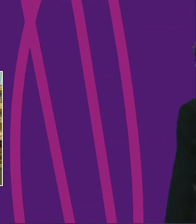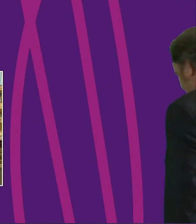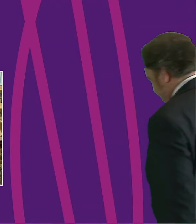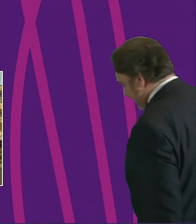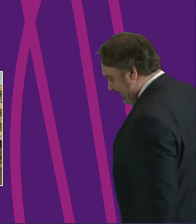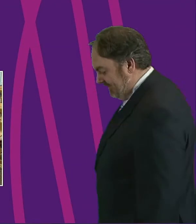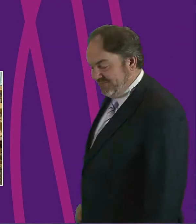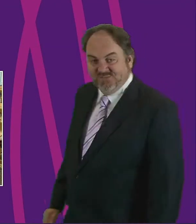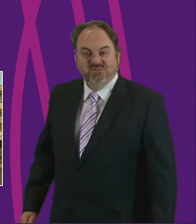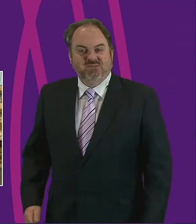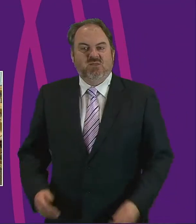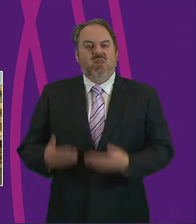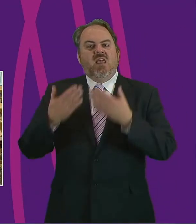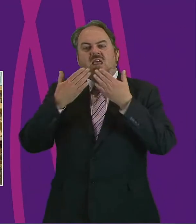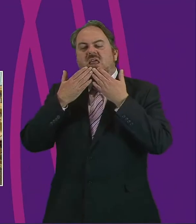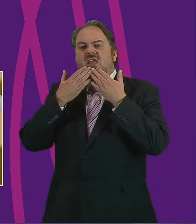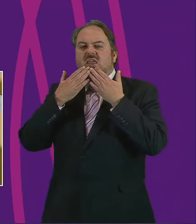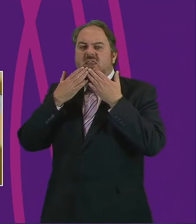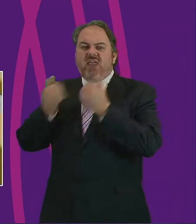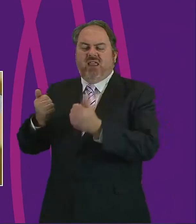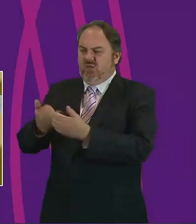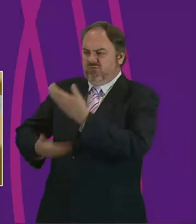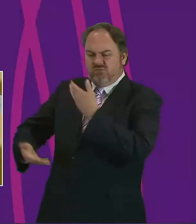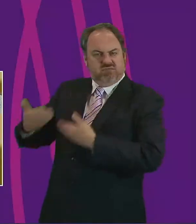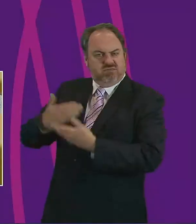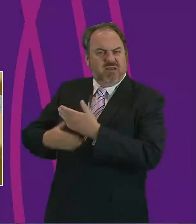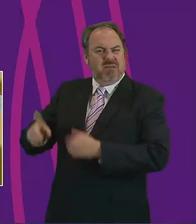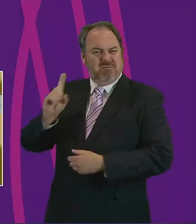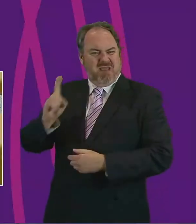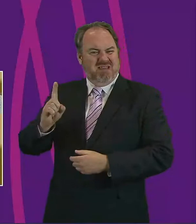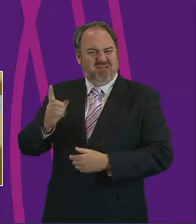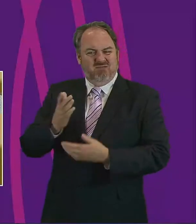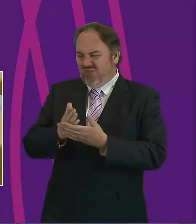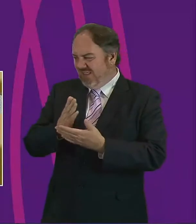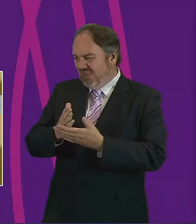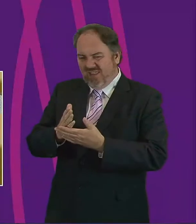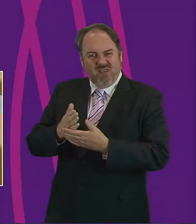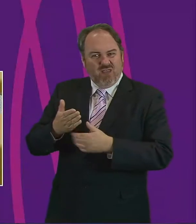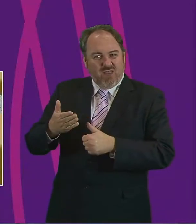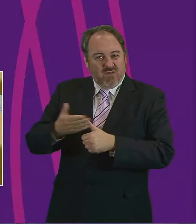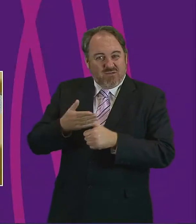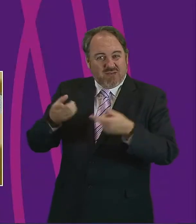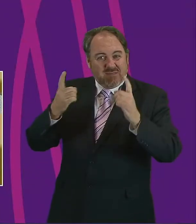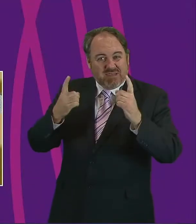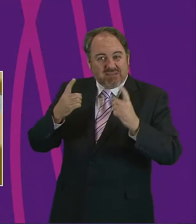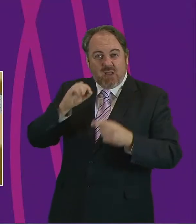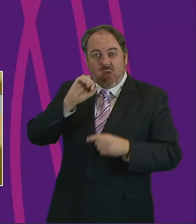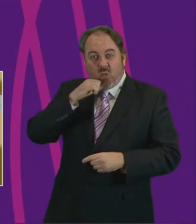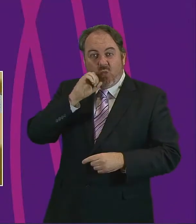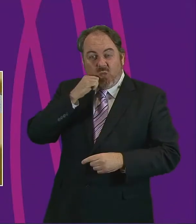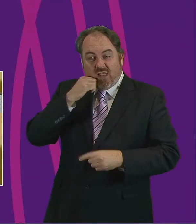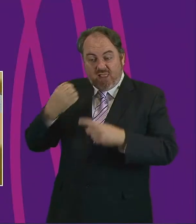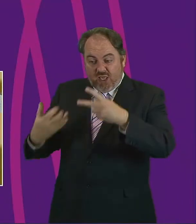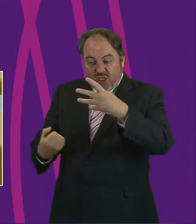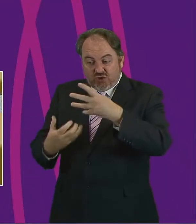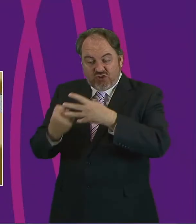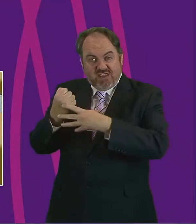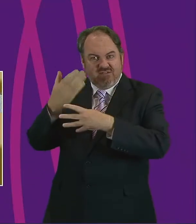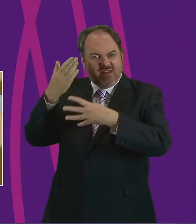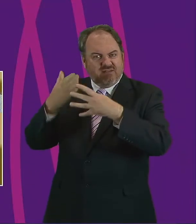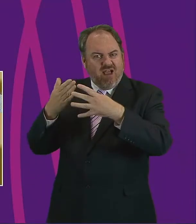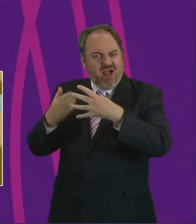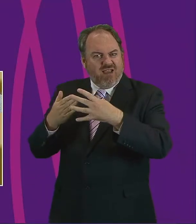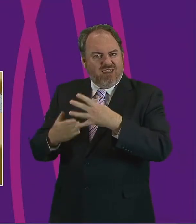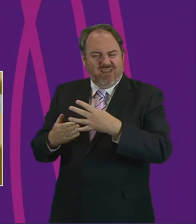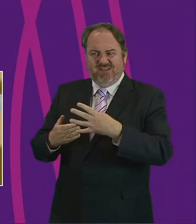Presiding Officer. It scarcely seems credible to say that the First Minister expects us to meet our targets on an ongoing basis when she knows that